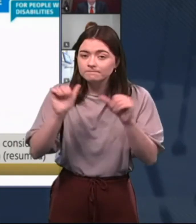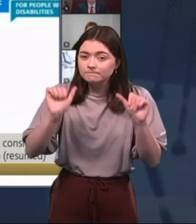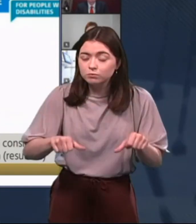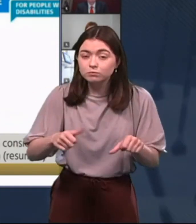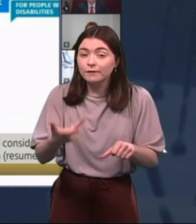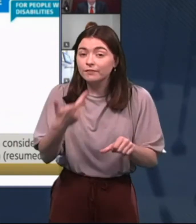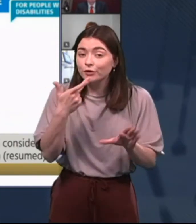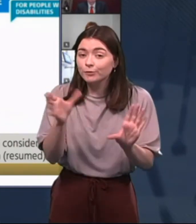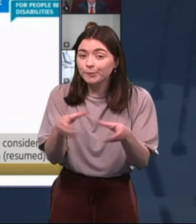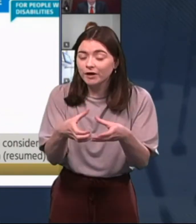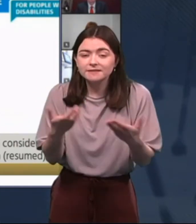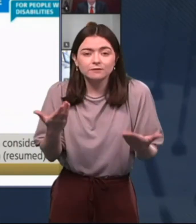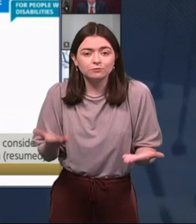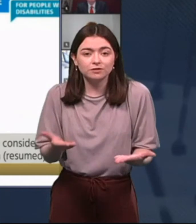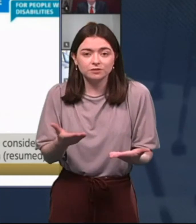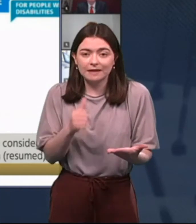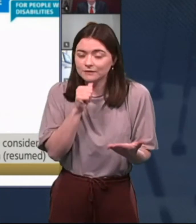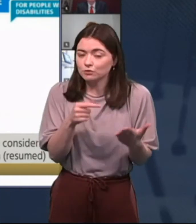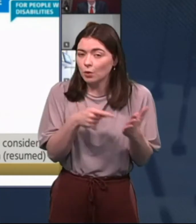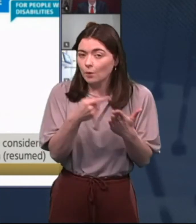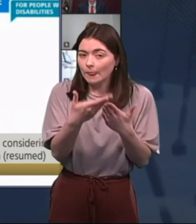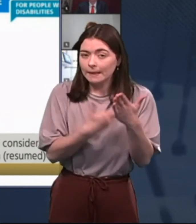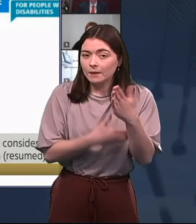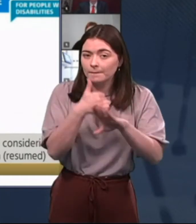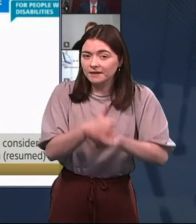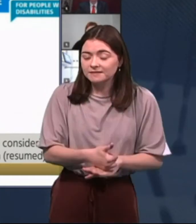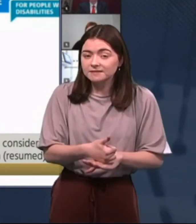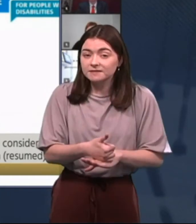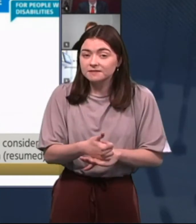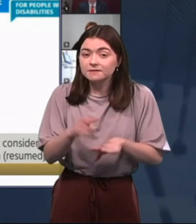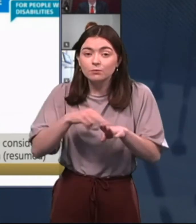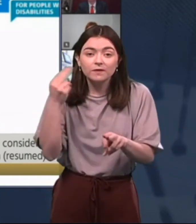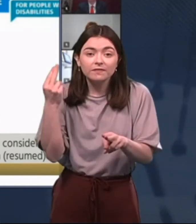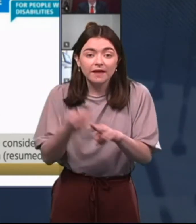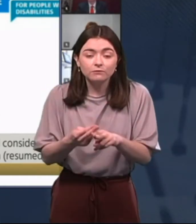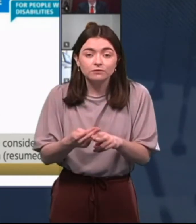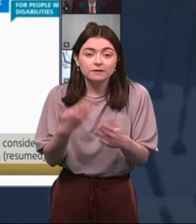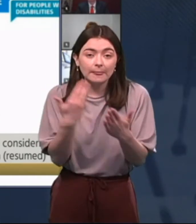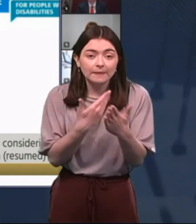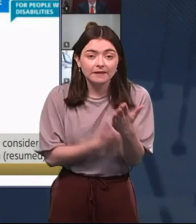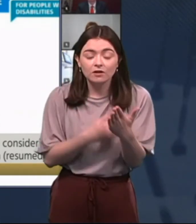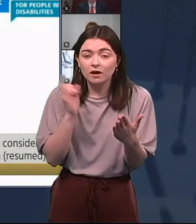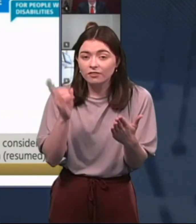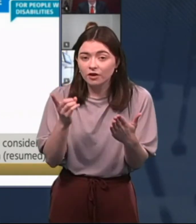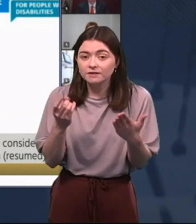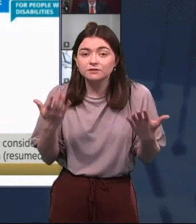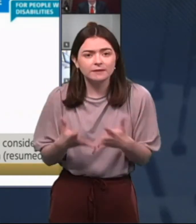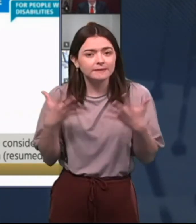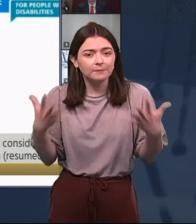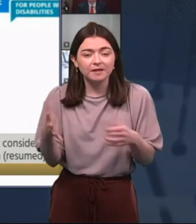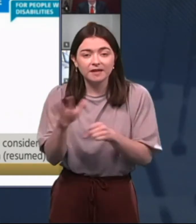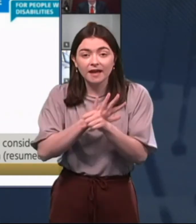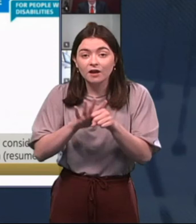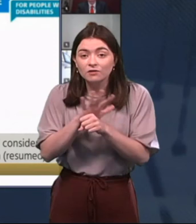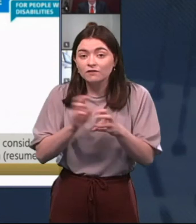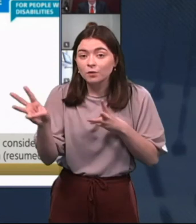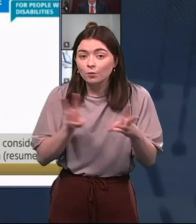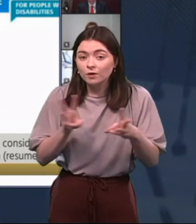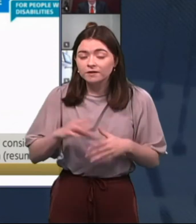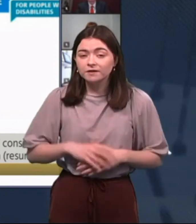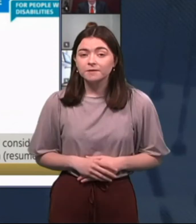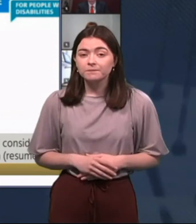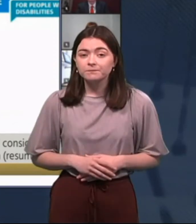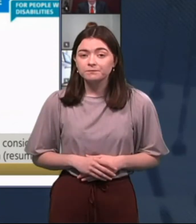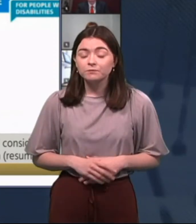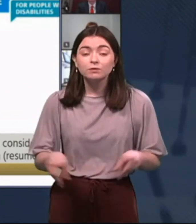third parties, which has absolutely no legitimate basis without proper legal authority to do so. So that's a huge area of our work. We would